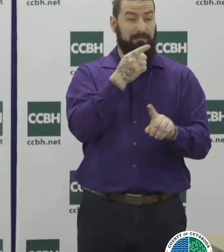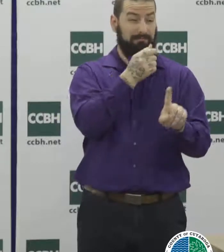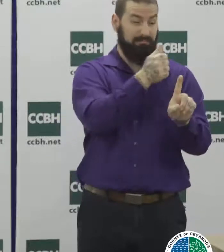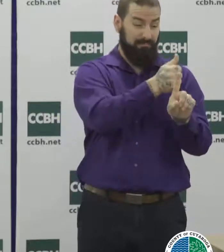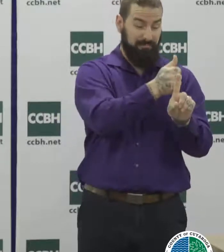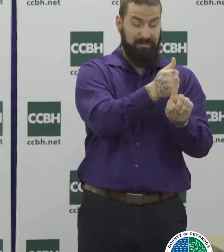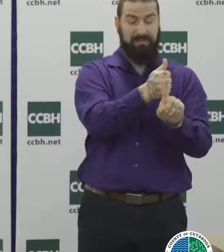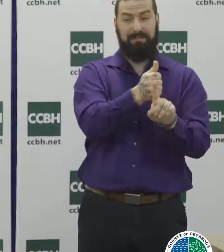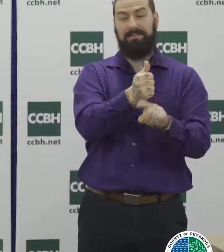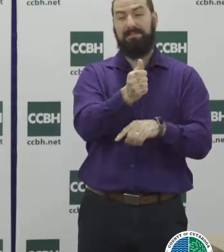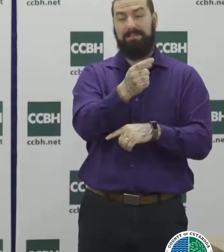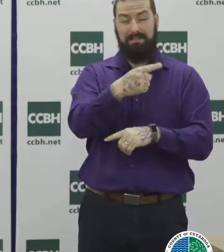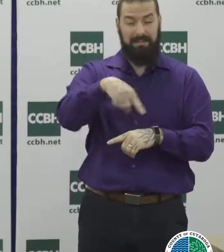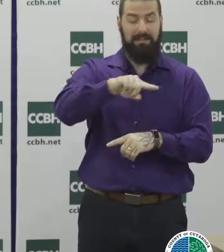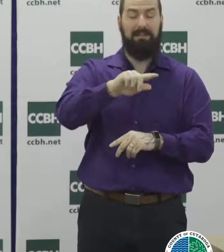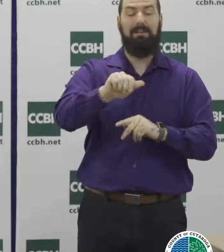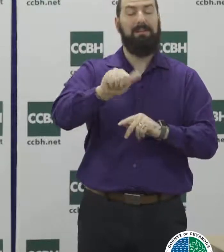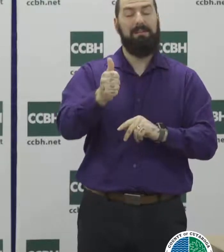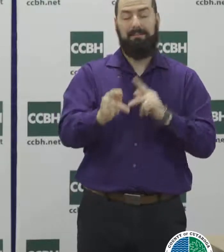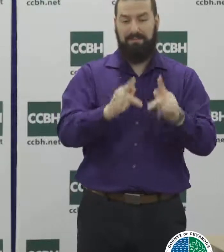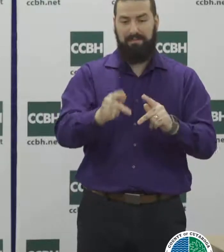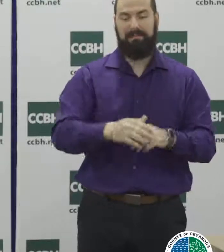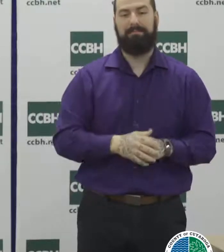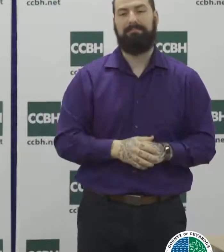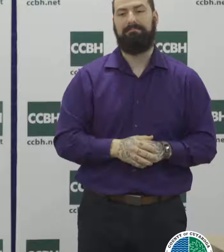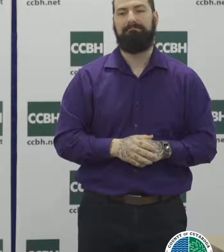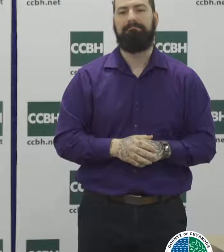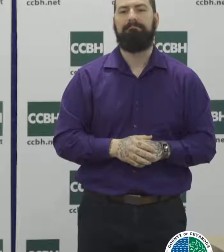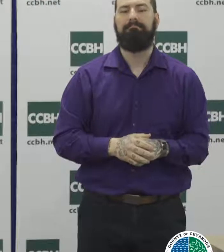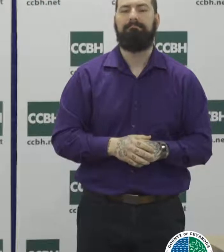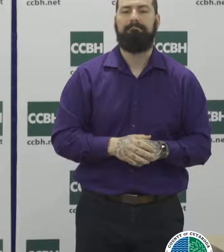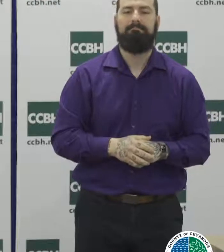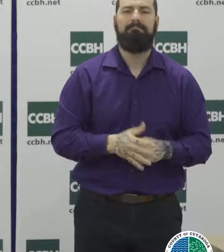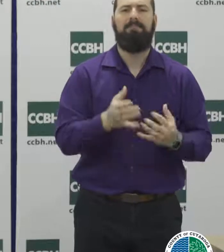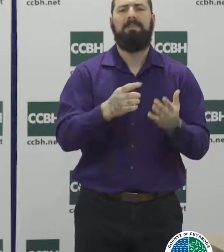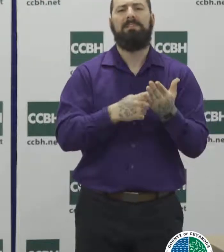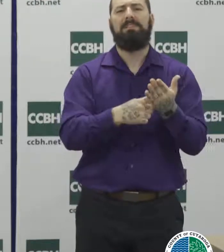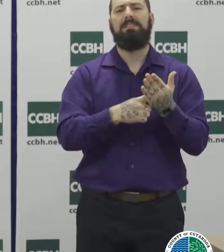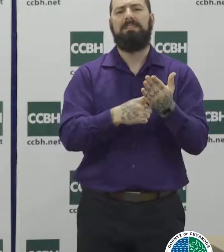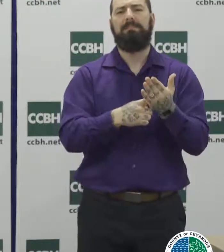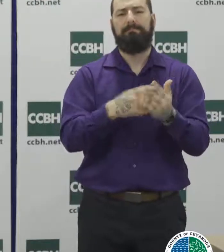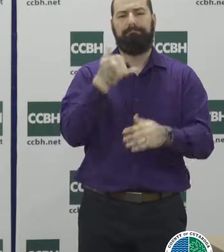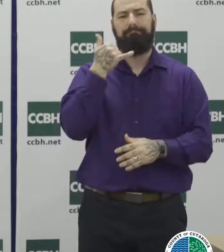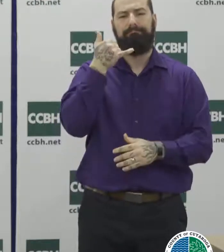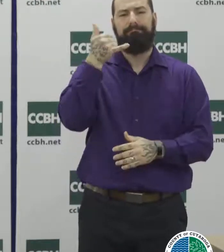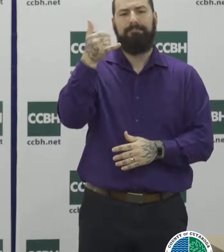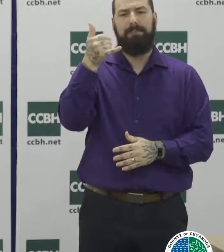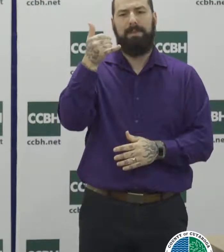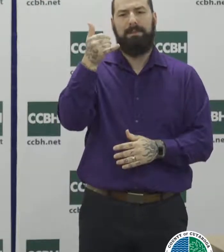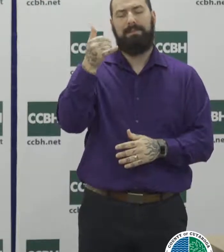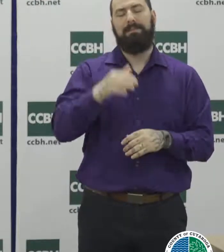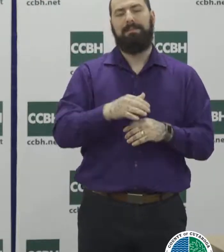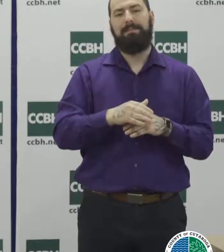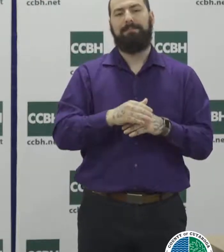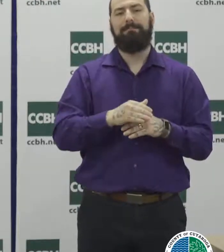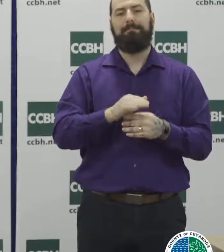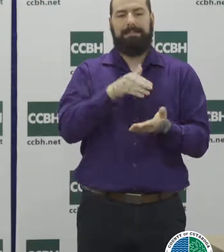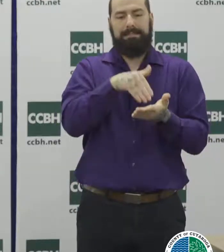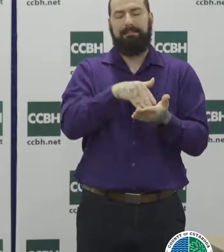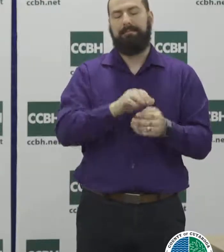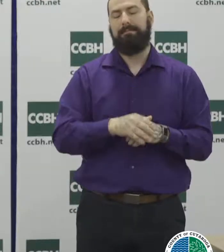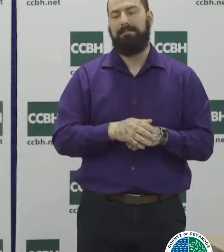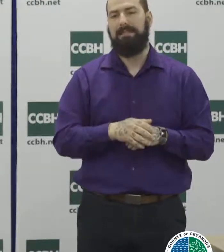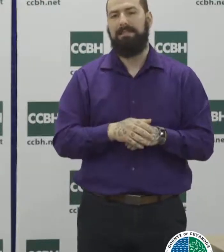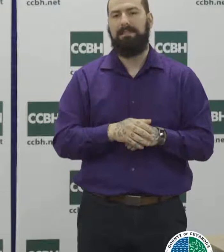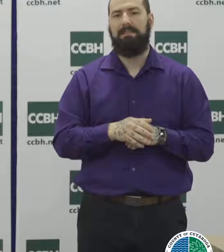everyone's sake. I wanted to talk a little bit about our call center, and as we do that, I'd like to